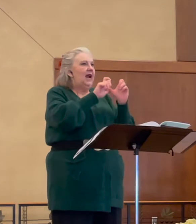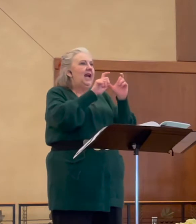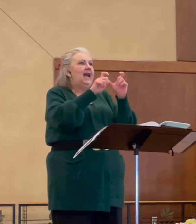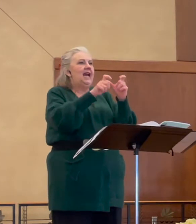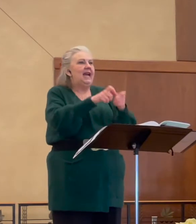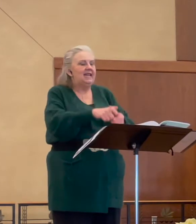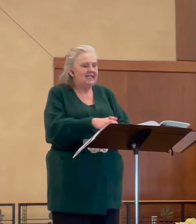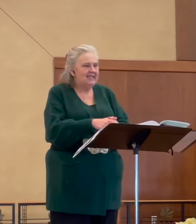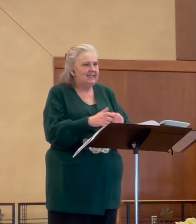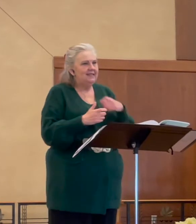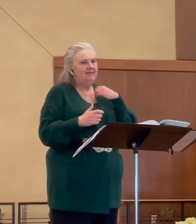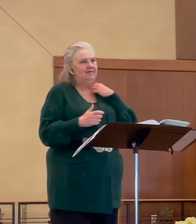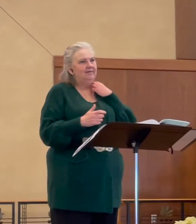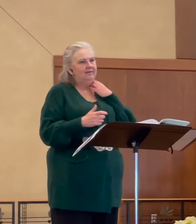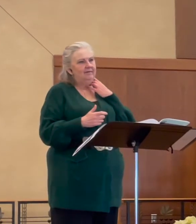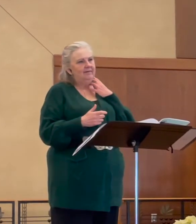stairway,